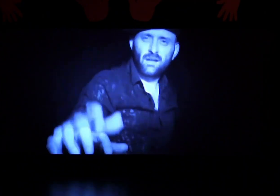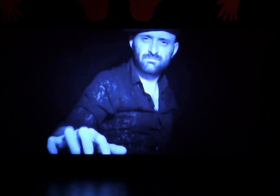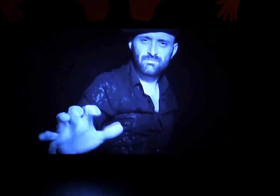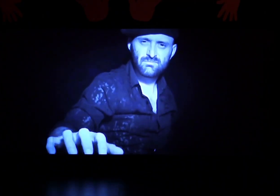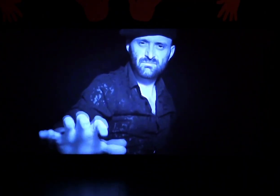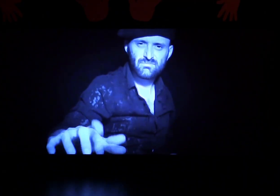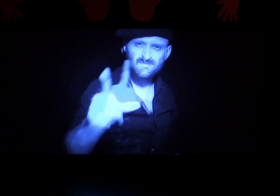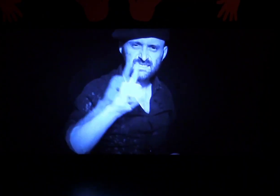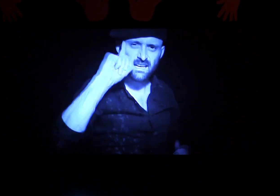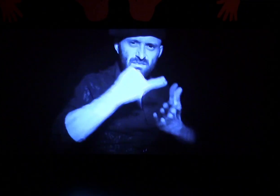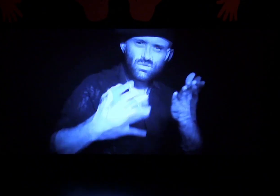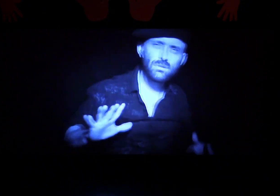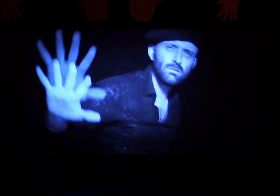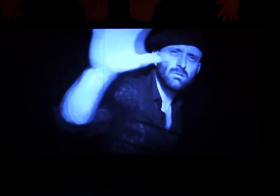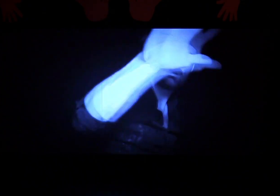more, deaf art.